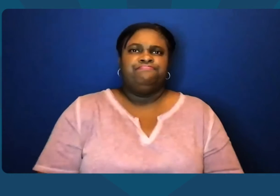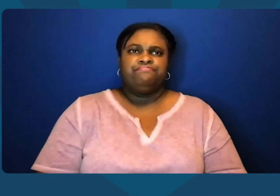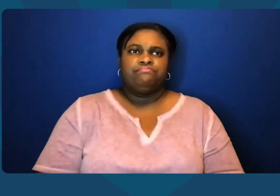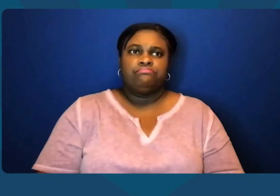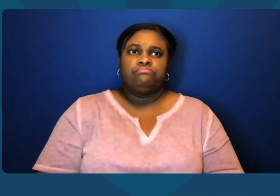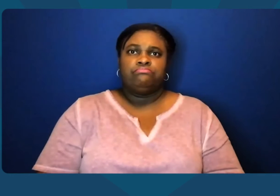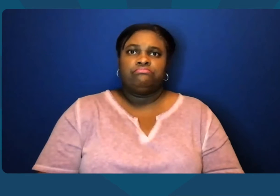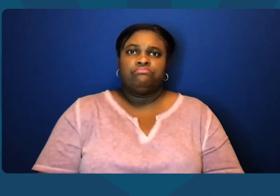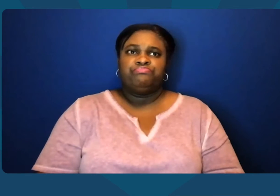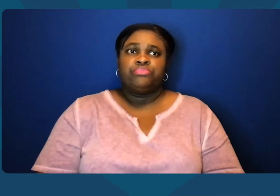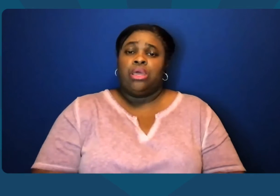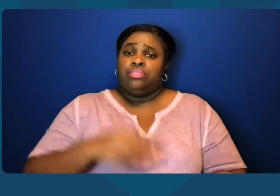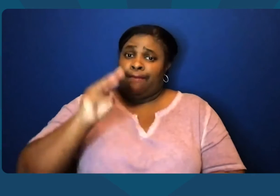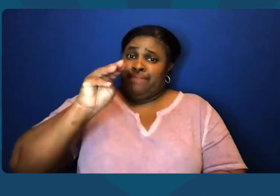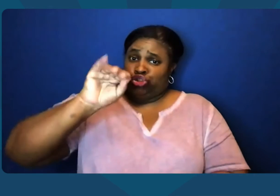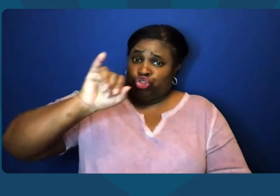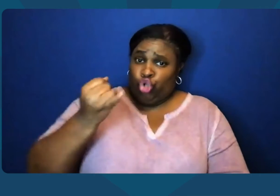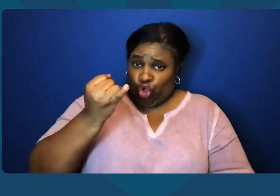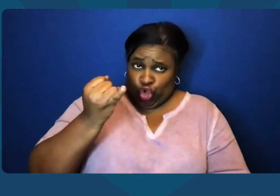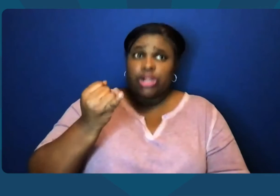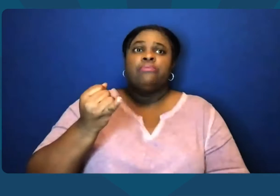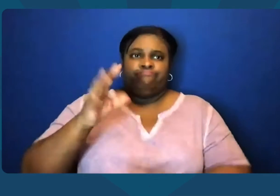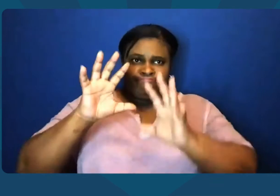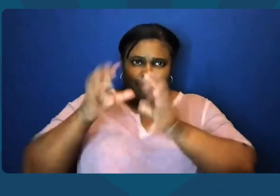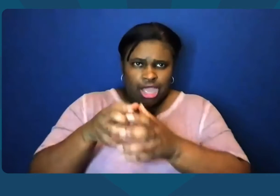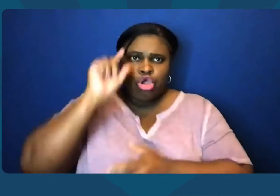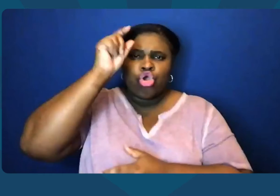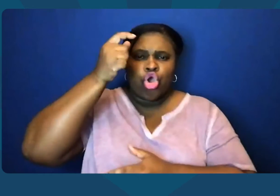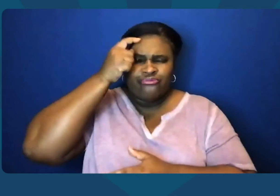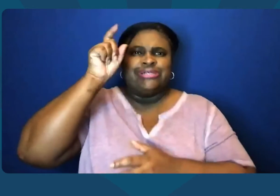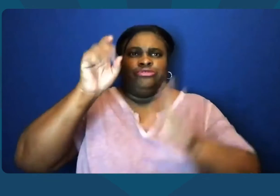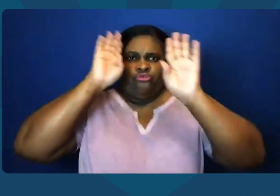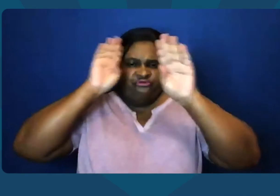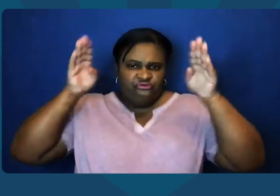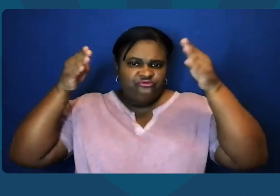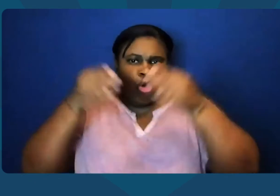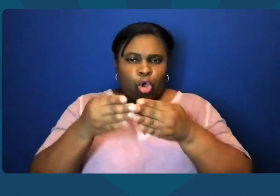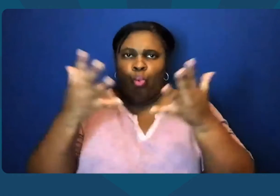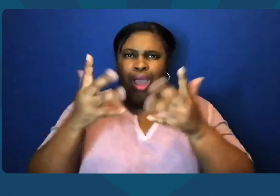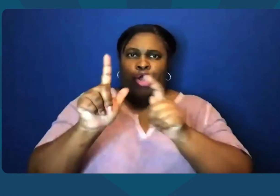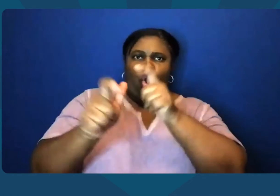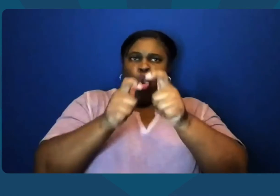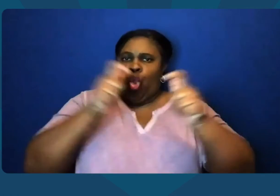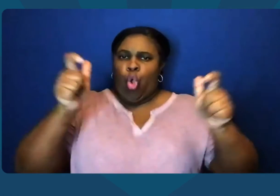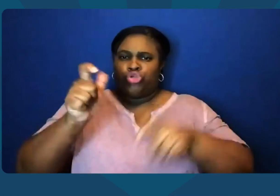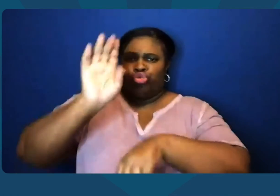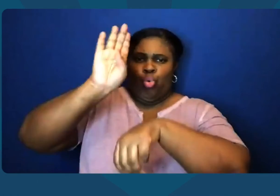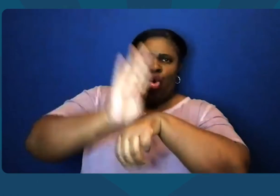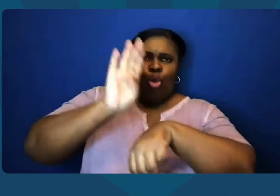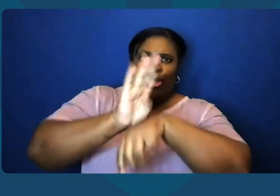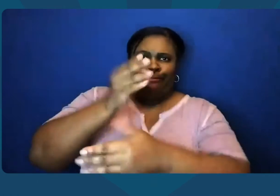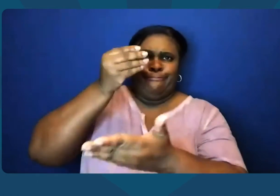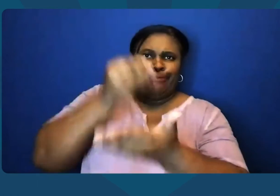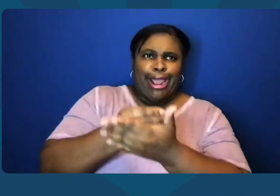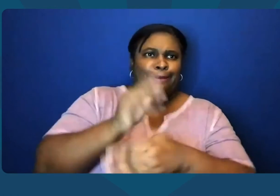The majority party governs like it is beholden to large corporations, not the